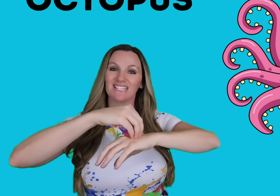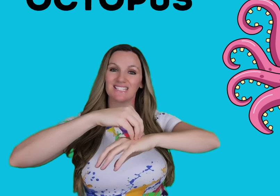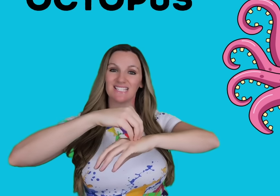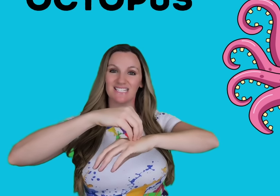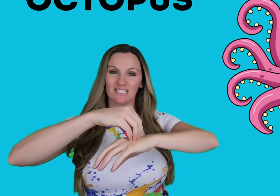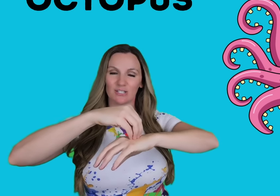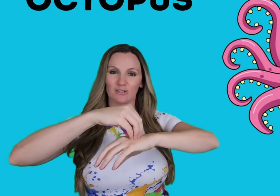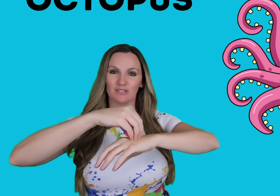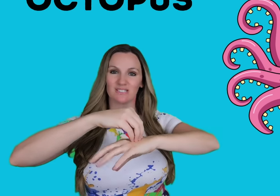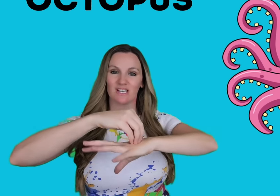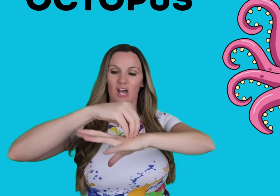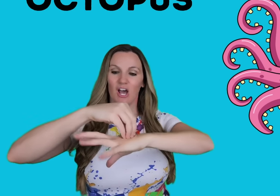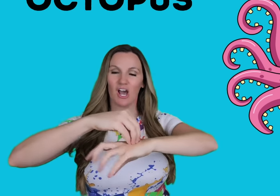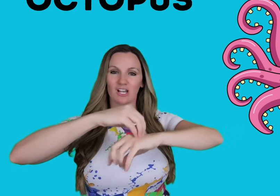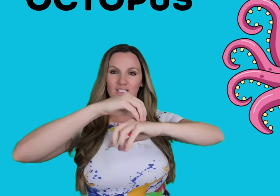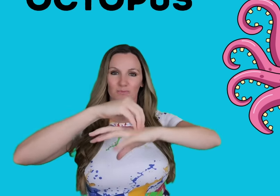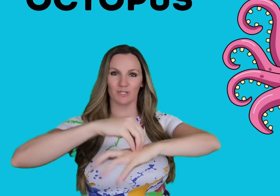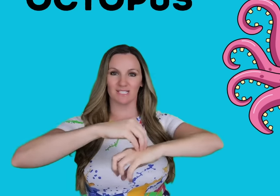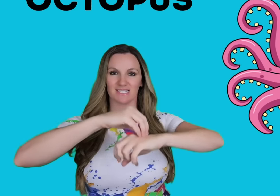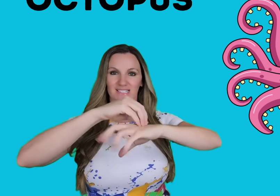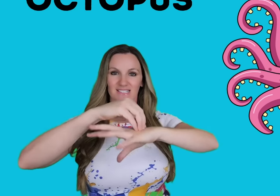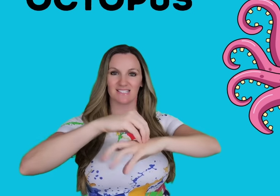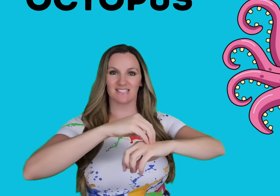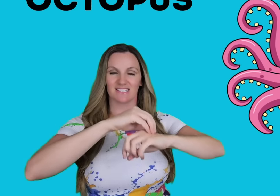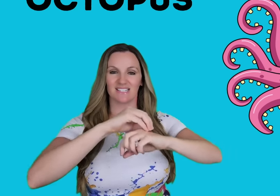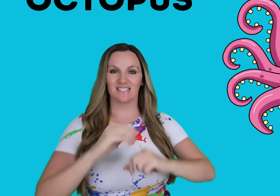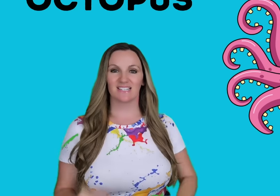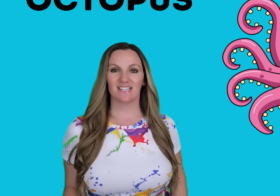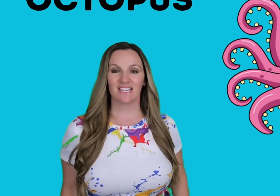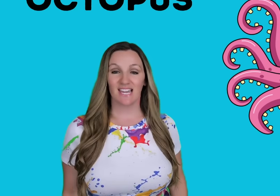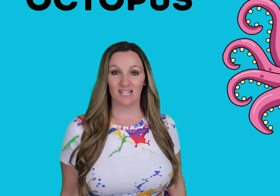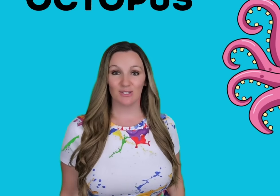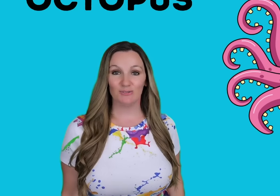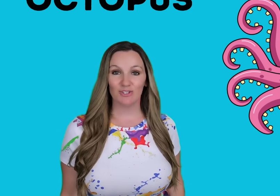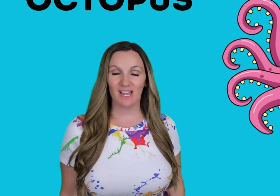the tentacles. Octopus. Can you try it?